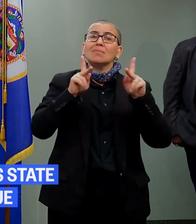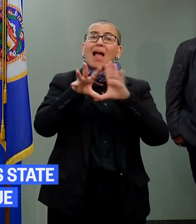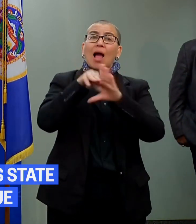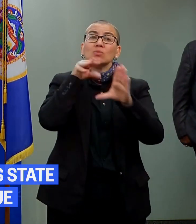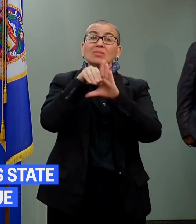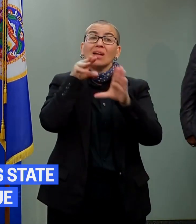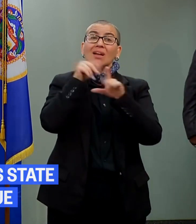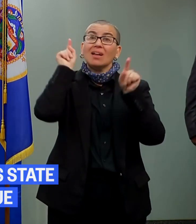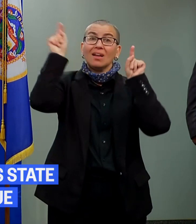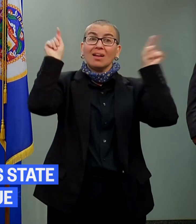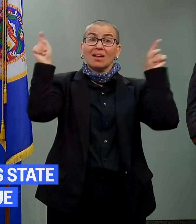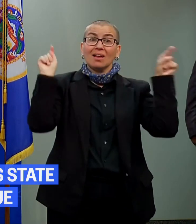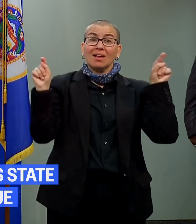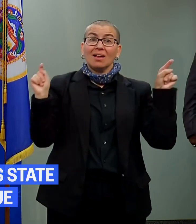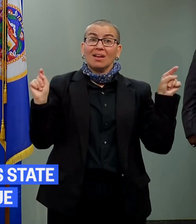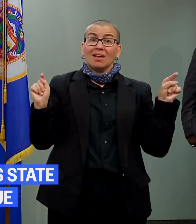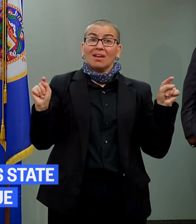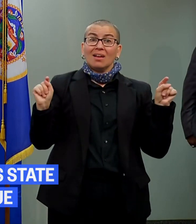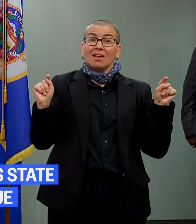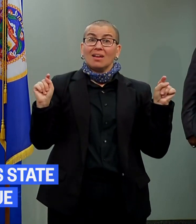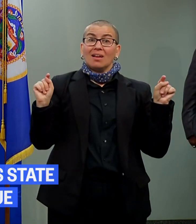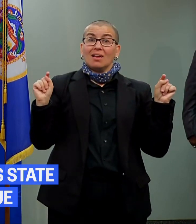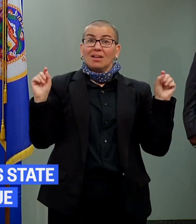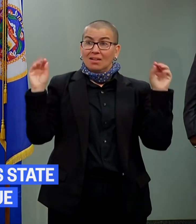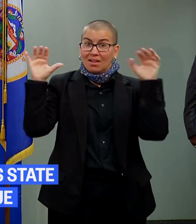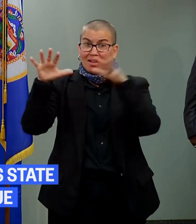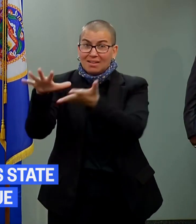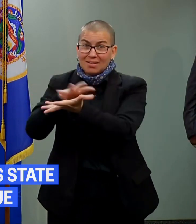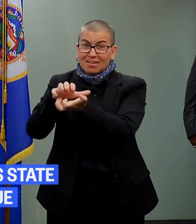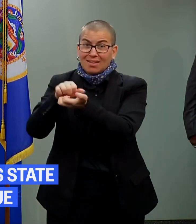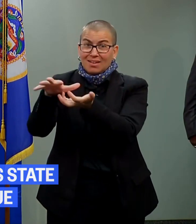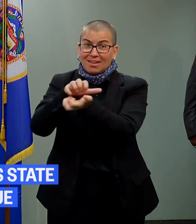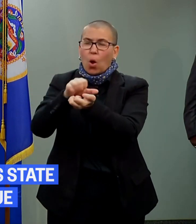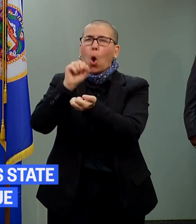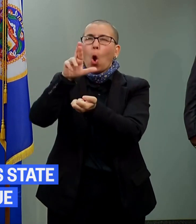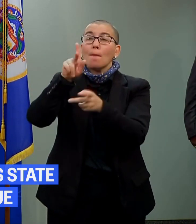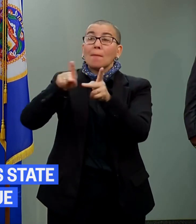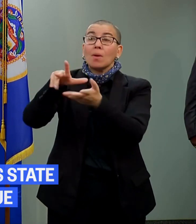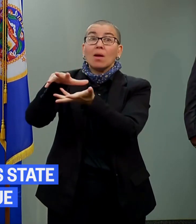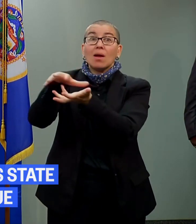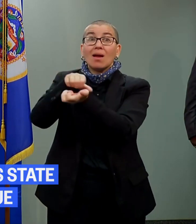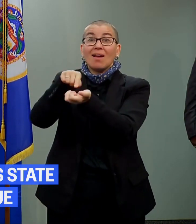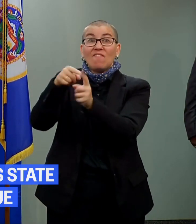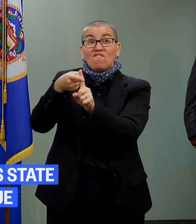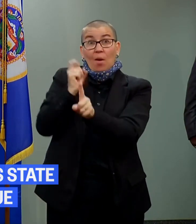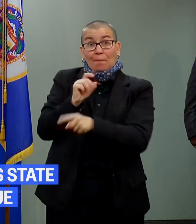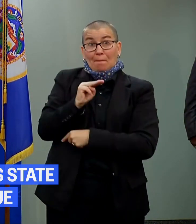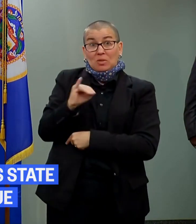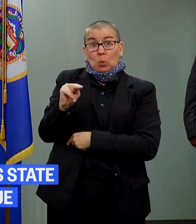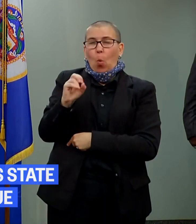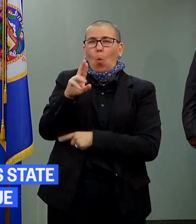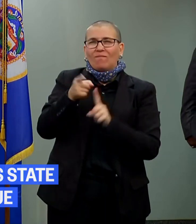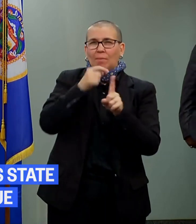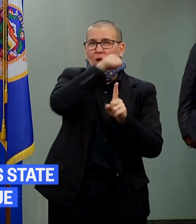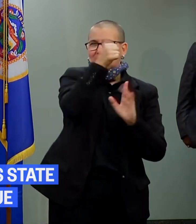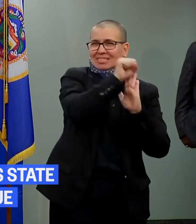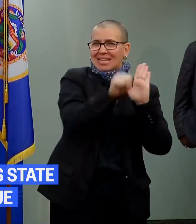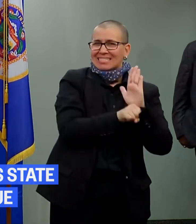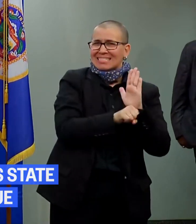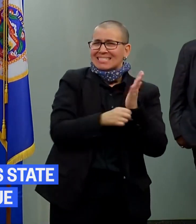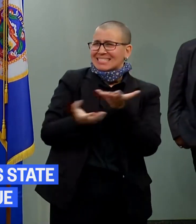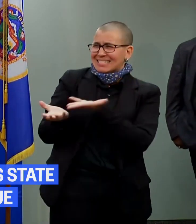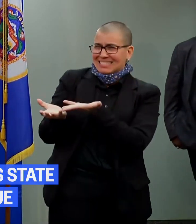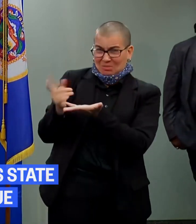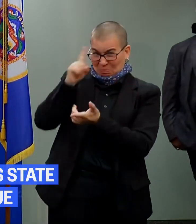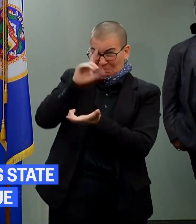Do you guys still believe that's the case, and the arrests you made last night are those folks from within the state, within the metro area, or beyond it? Yeah, I want to